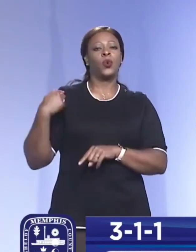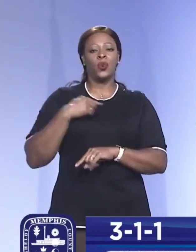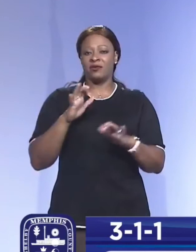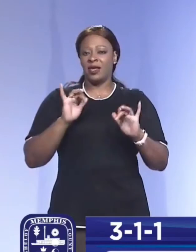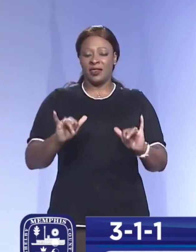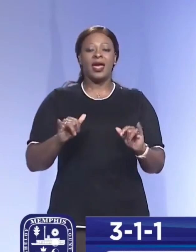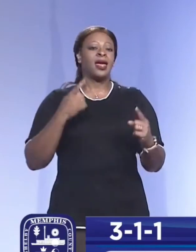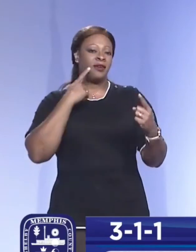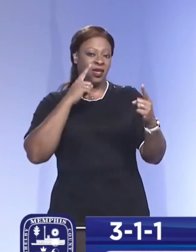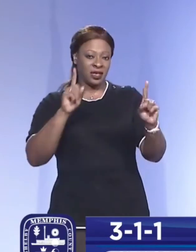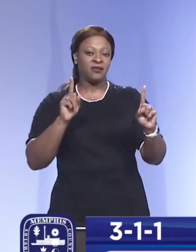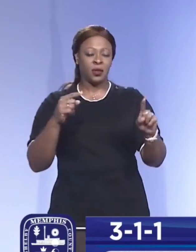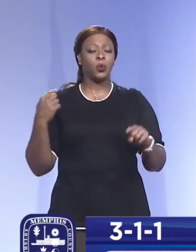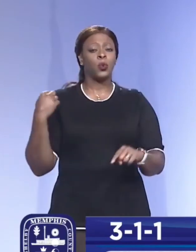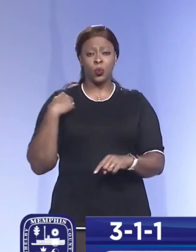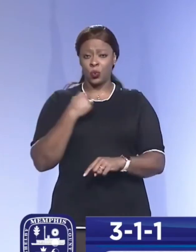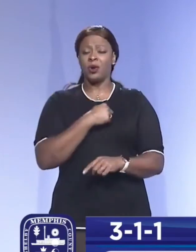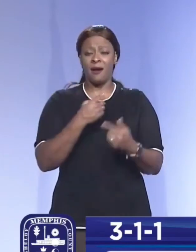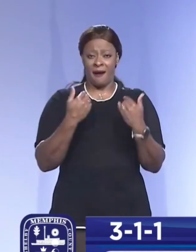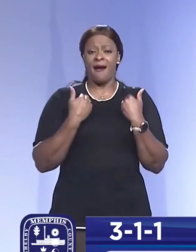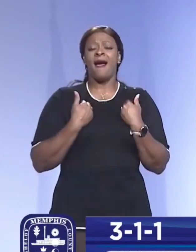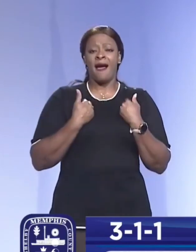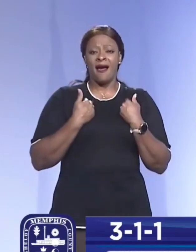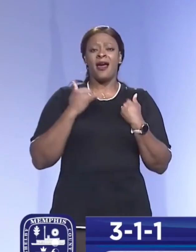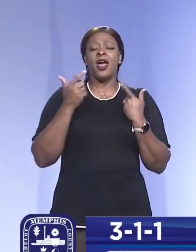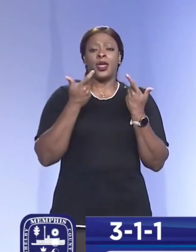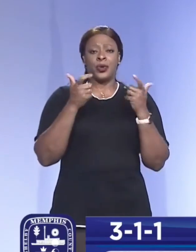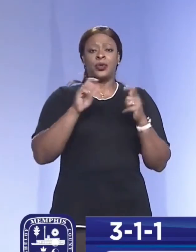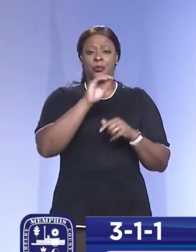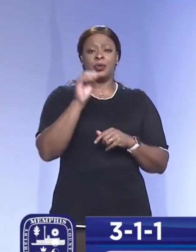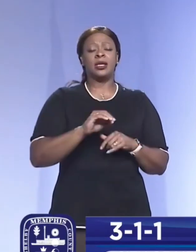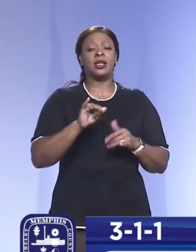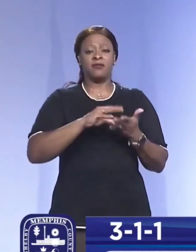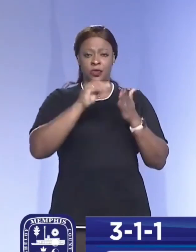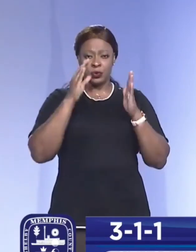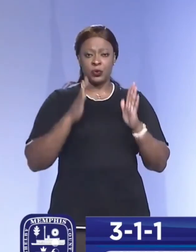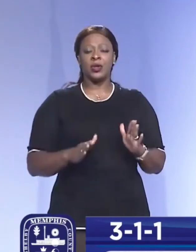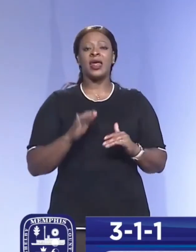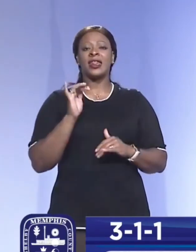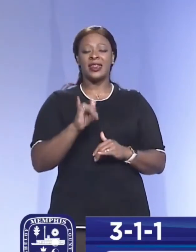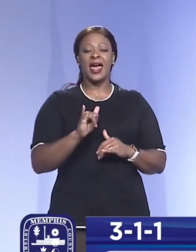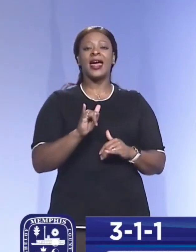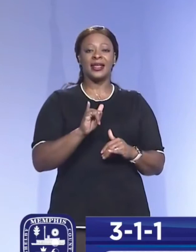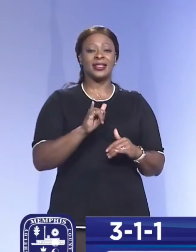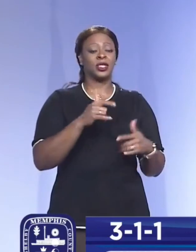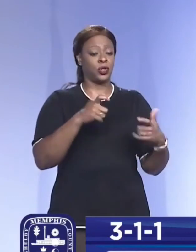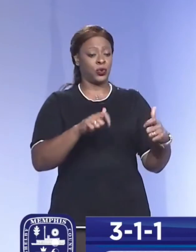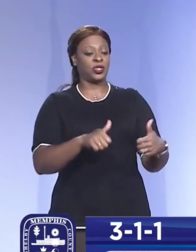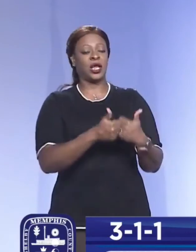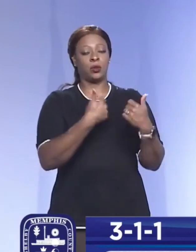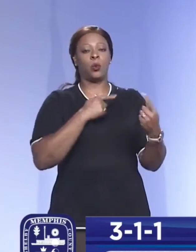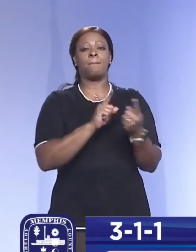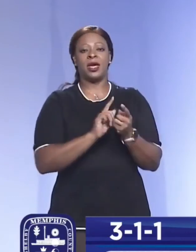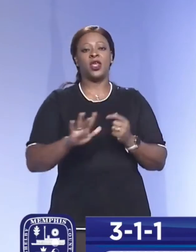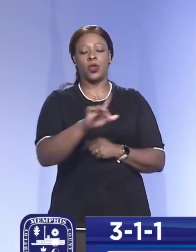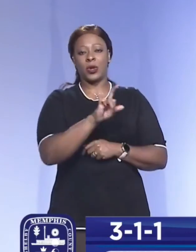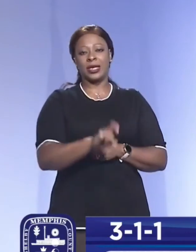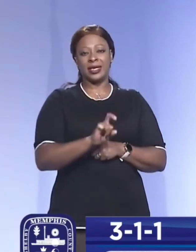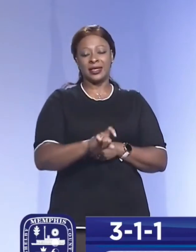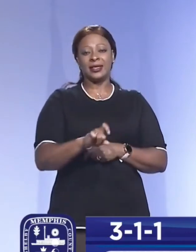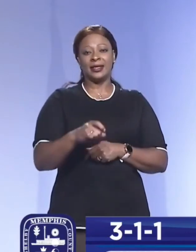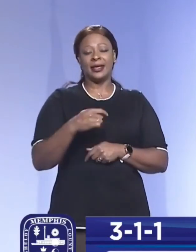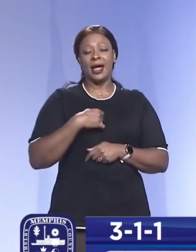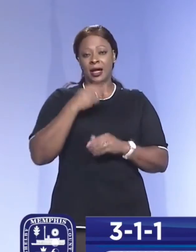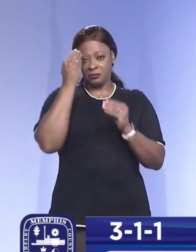that effectively. So we do have a significant percentage of students that's a challenge, and we're meeting that challenge. And I would tell